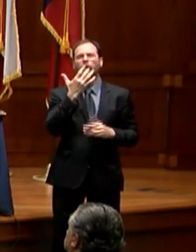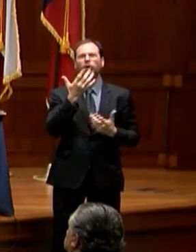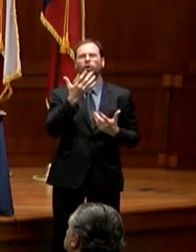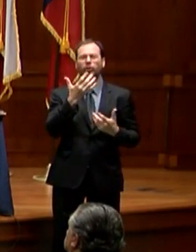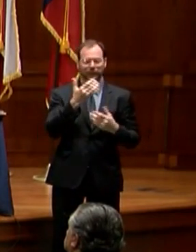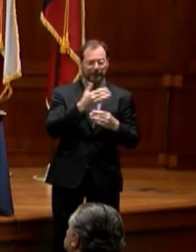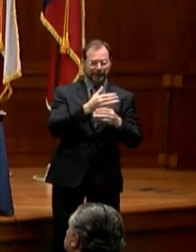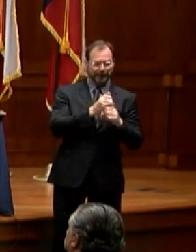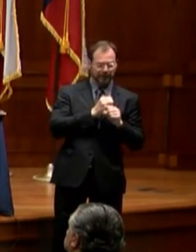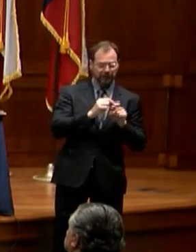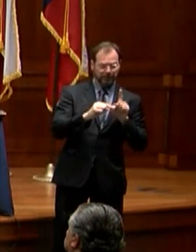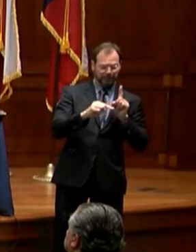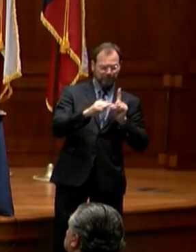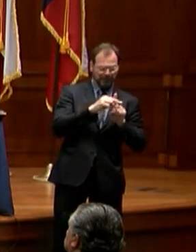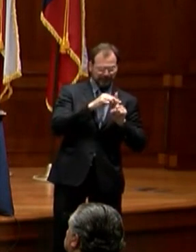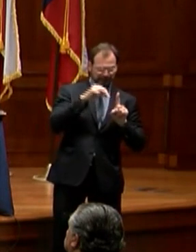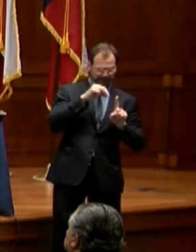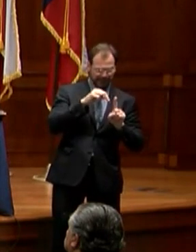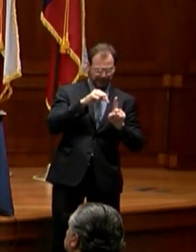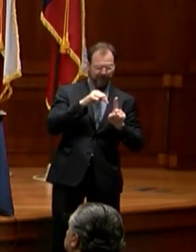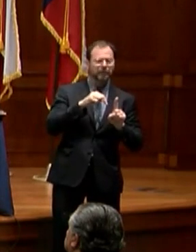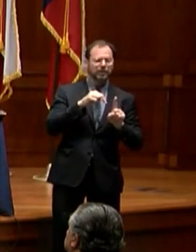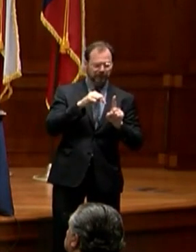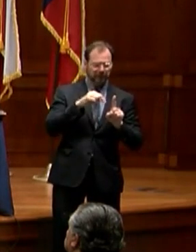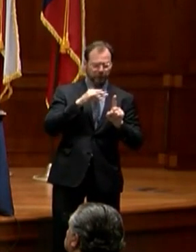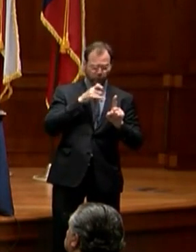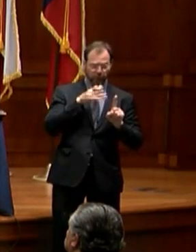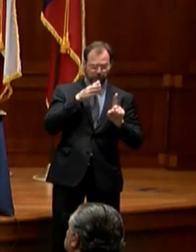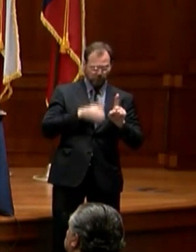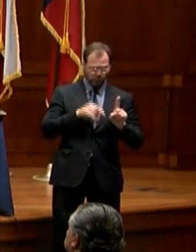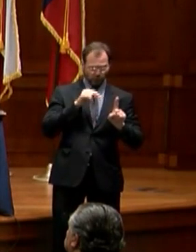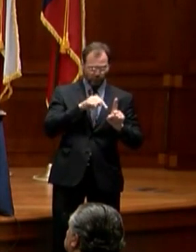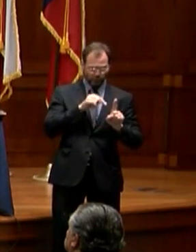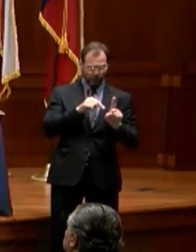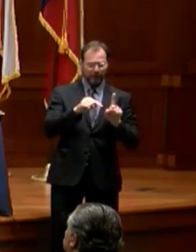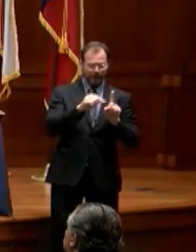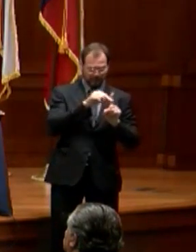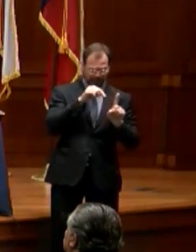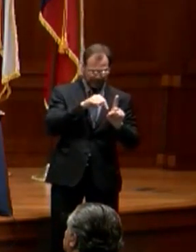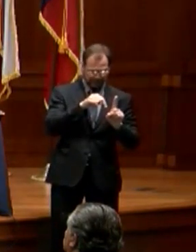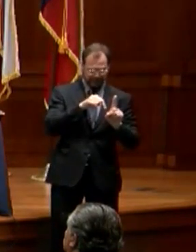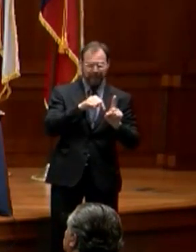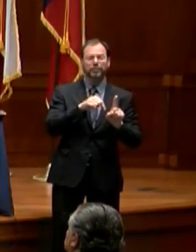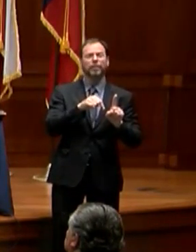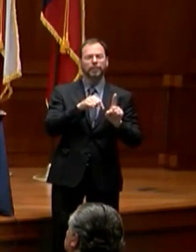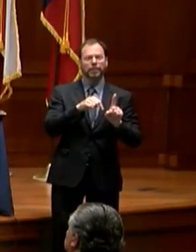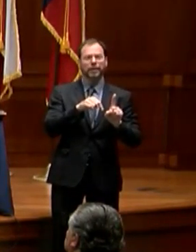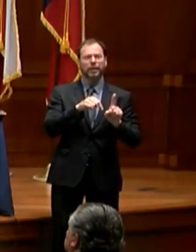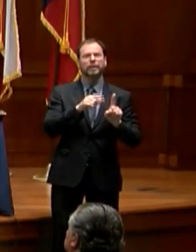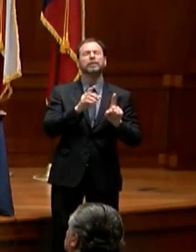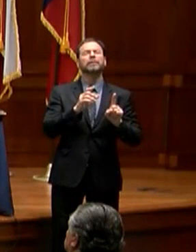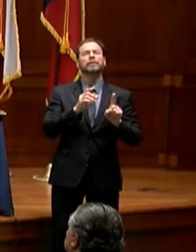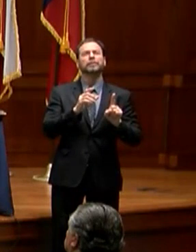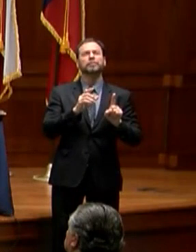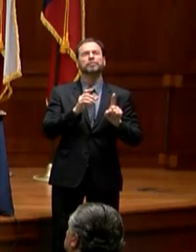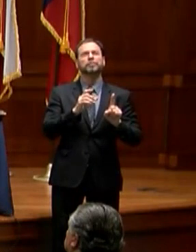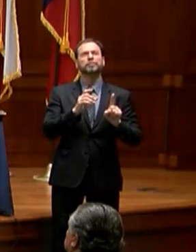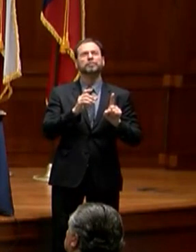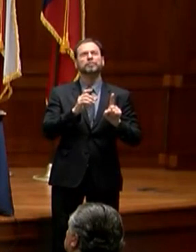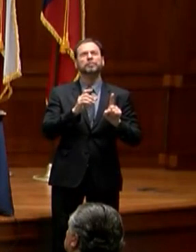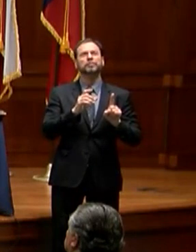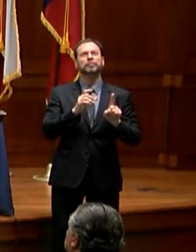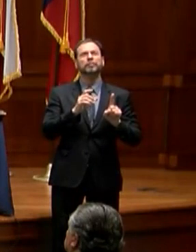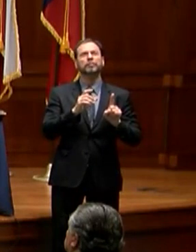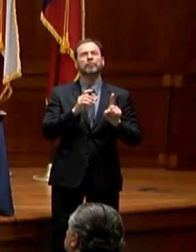positive test and know that there's an individual who's tested positive, but in some cases, by no means all,